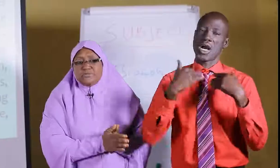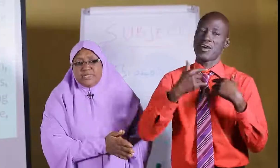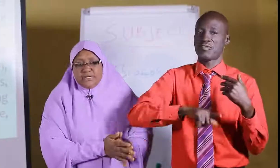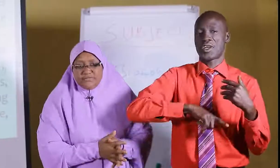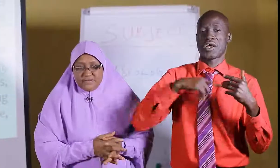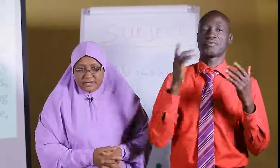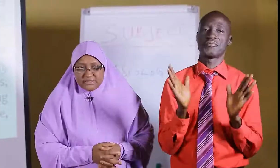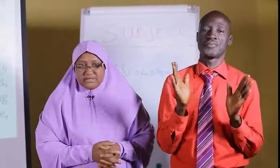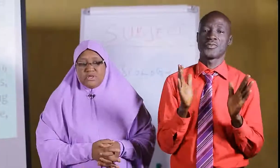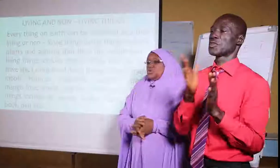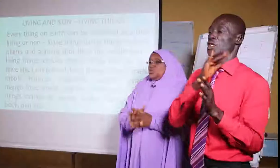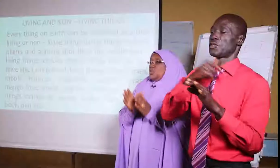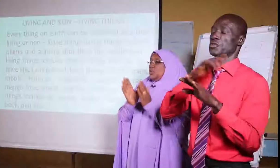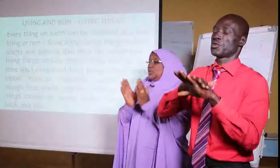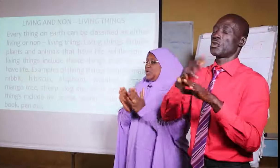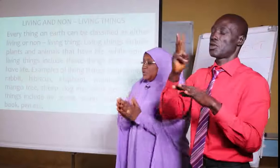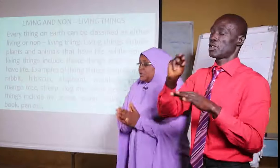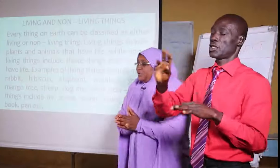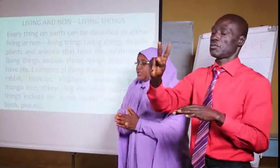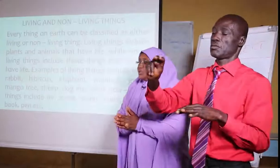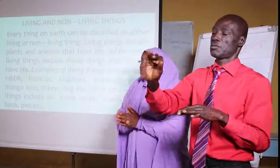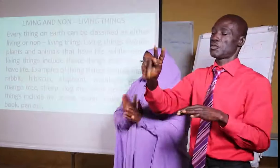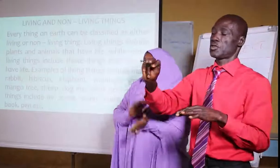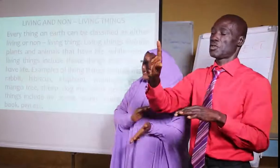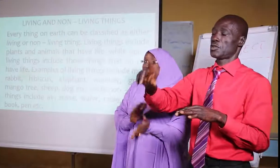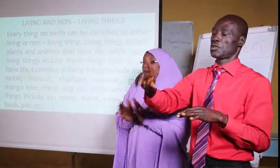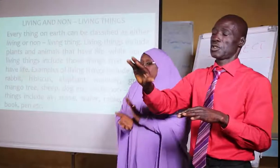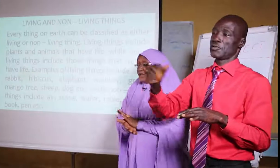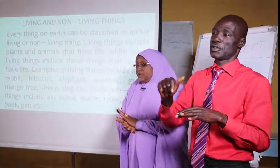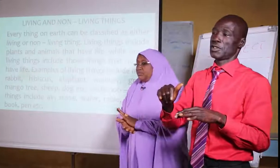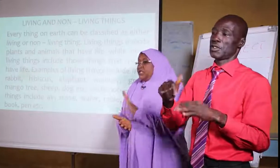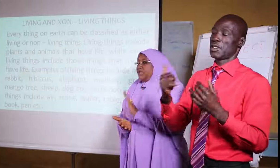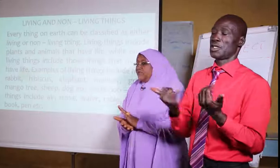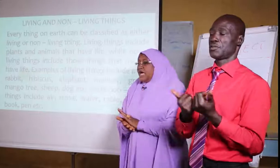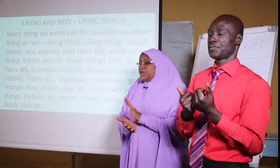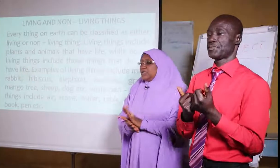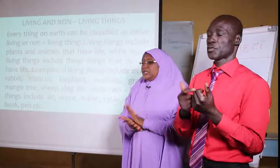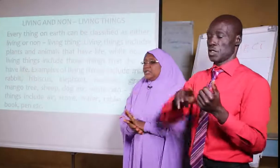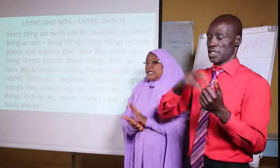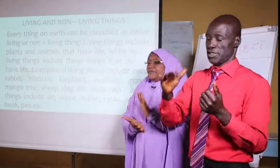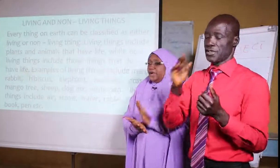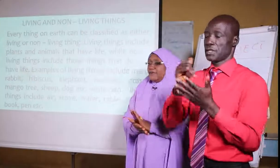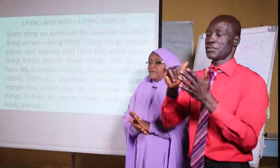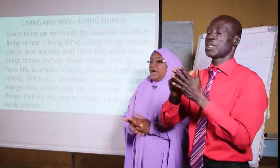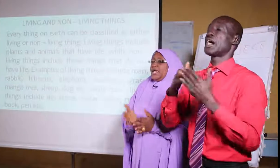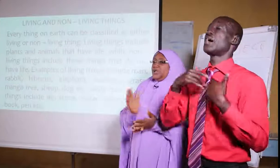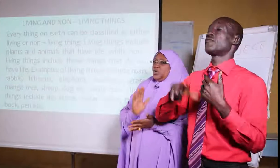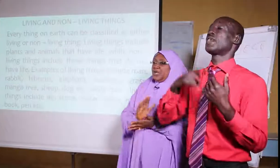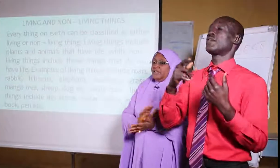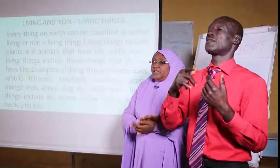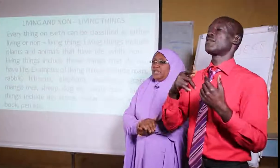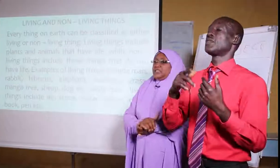non-living things. So you now know the difference between living and non-living. living are those things that have life,